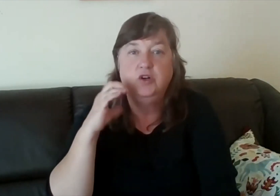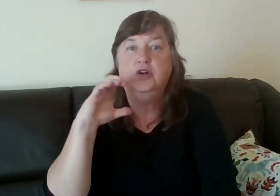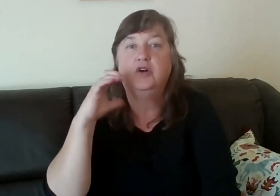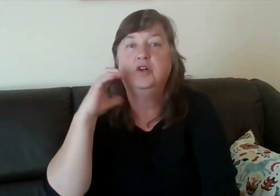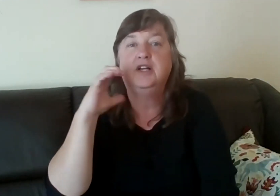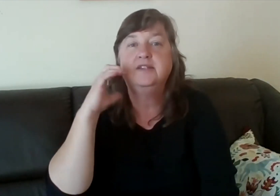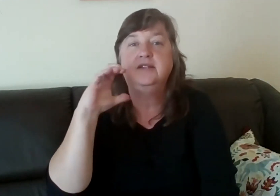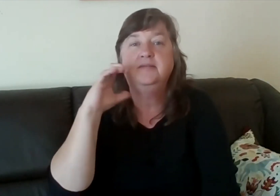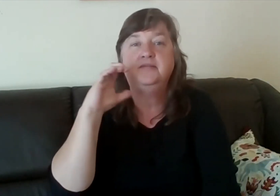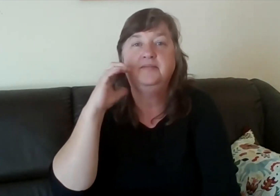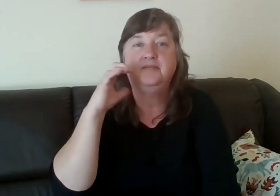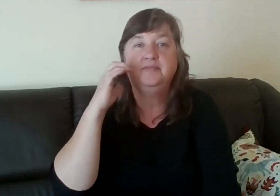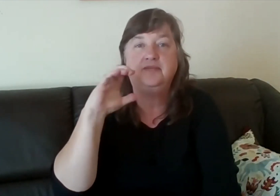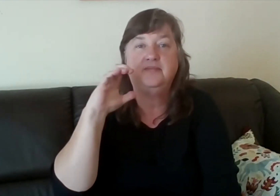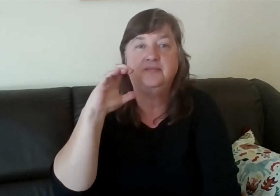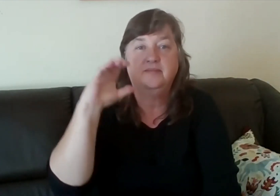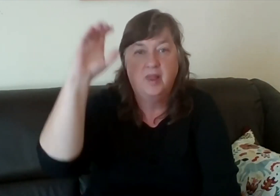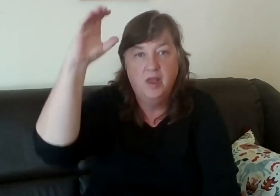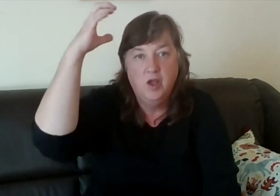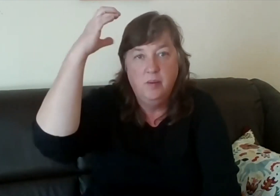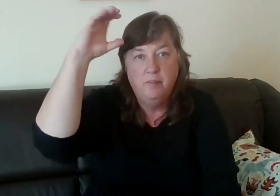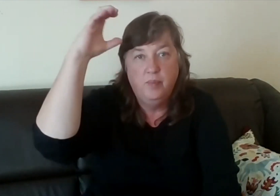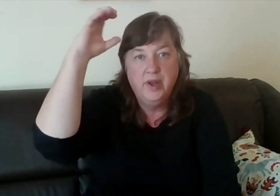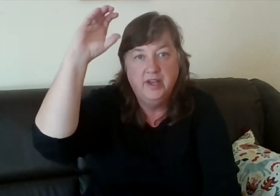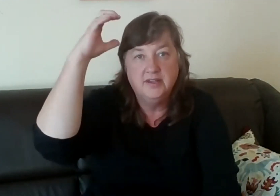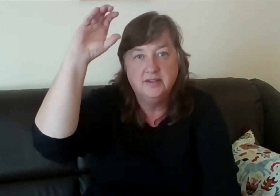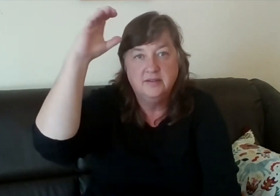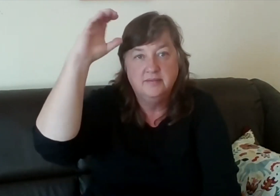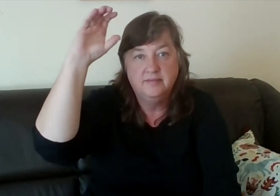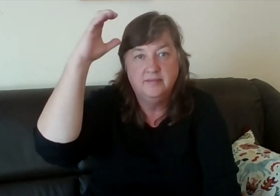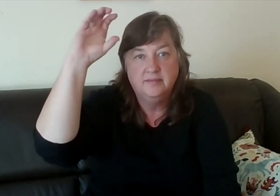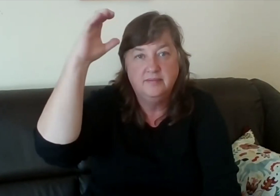Girl cousin. Boy cousin.